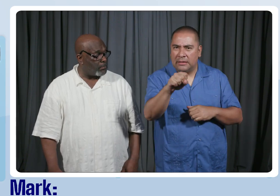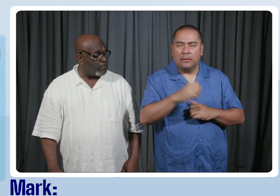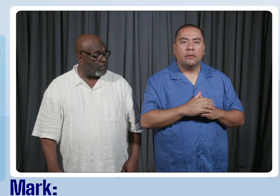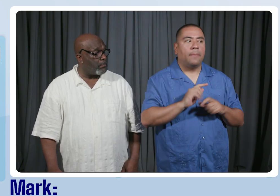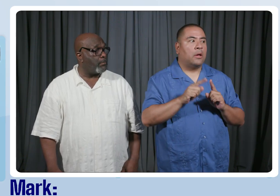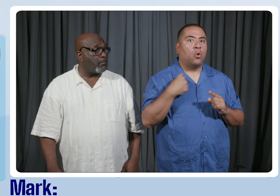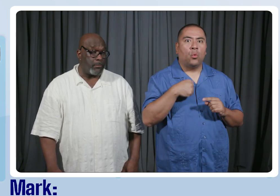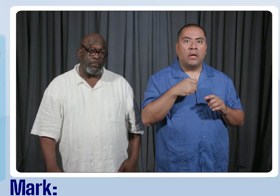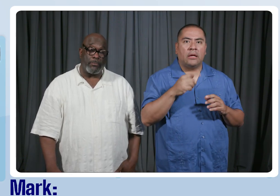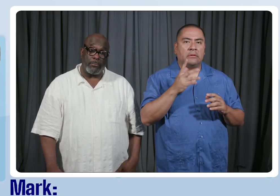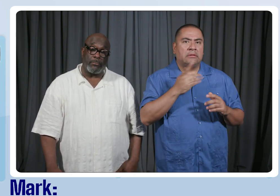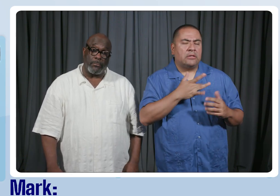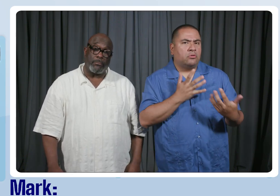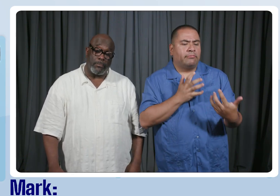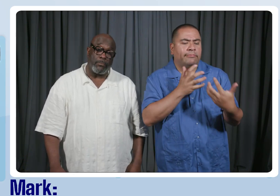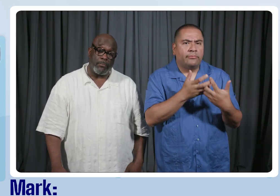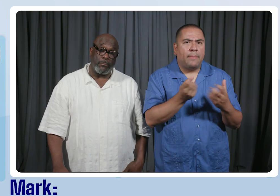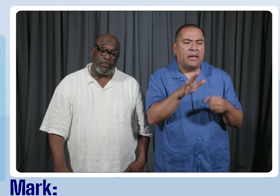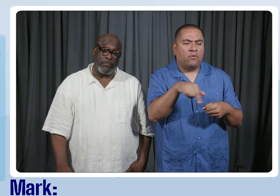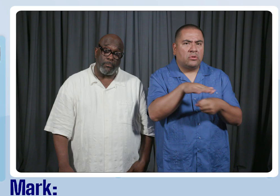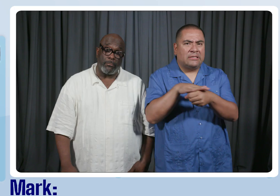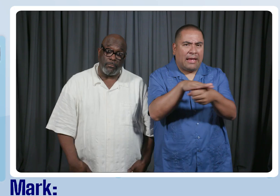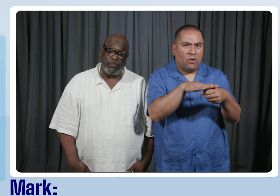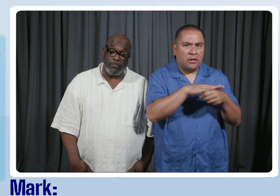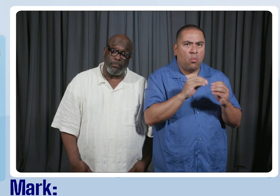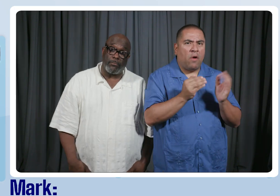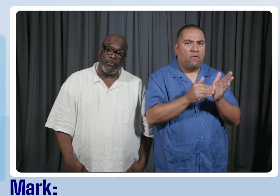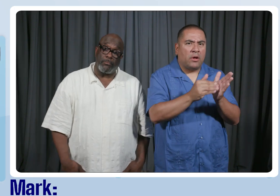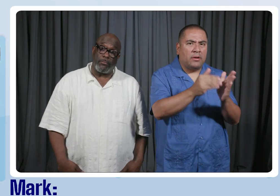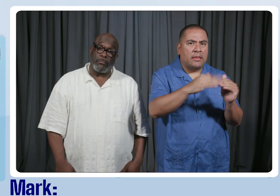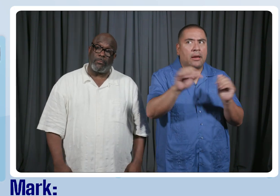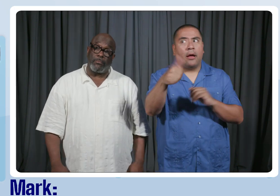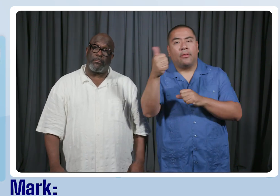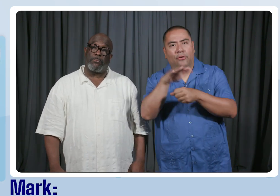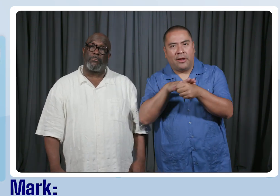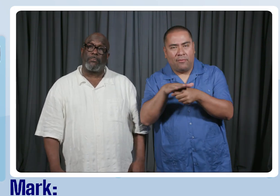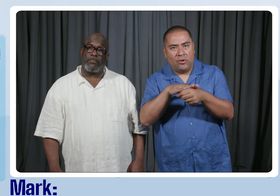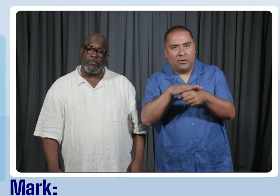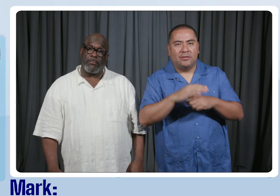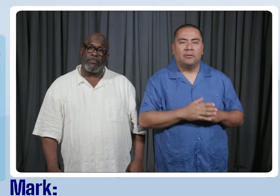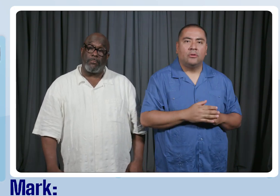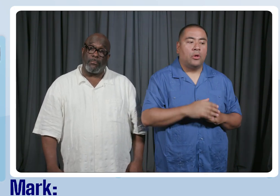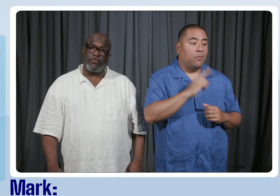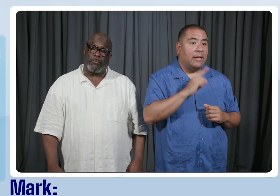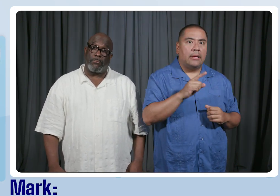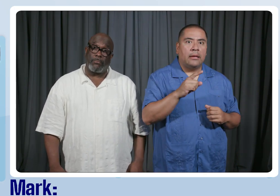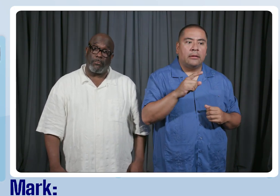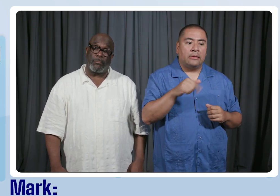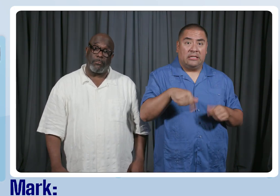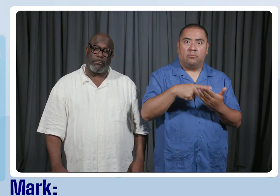So we do cater to a lot of those neighborhoods more frequently than we would other neighborhoods. It's really a